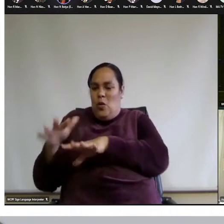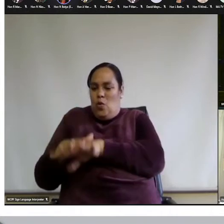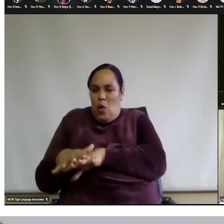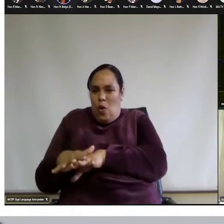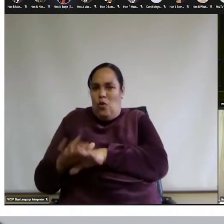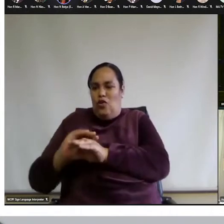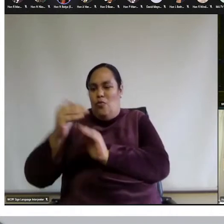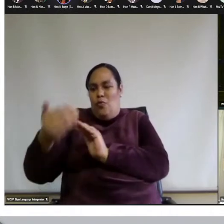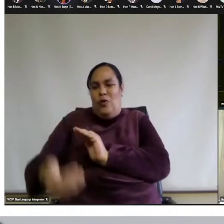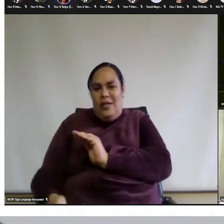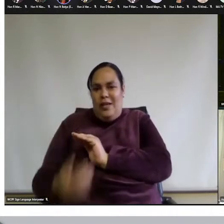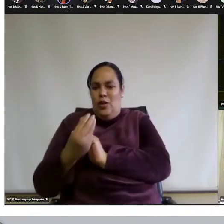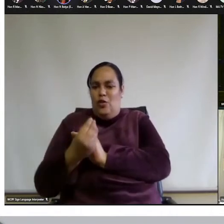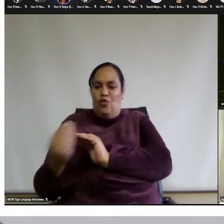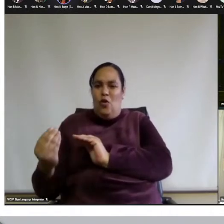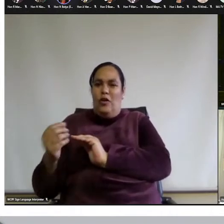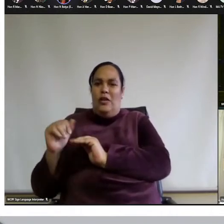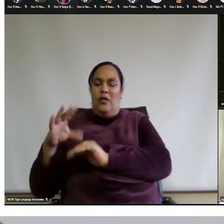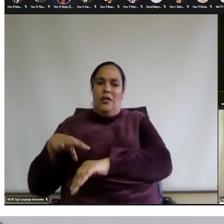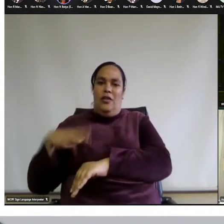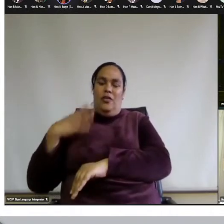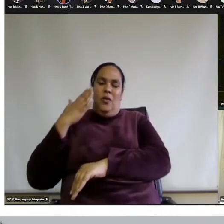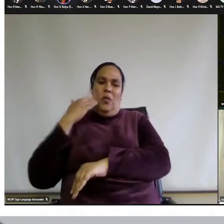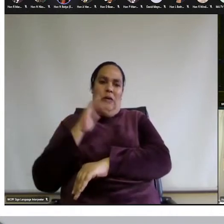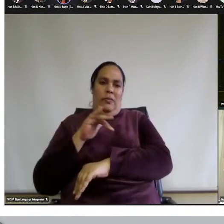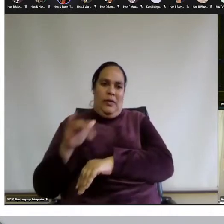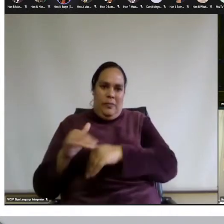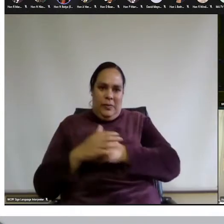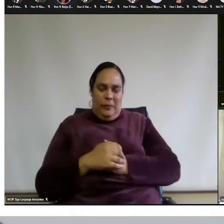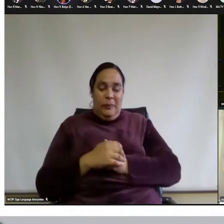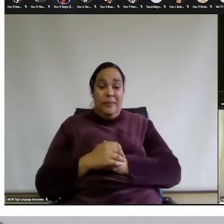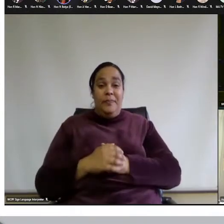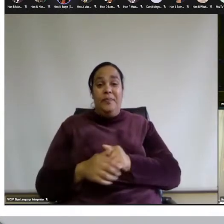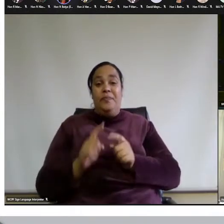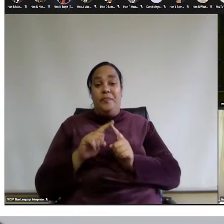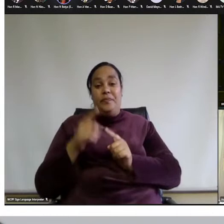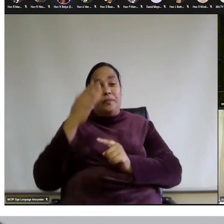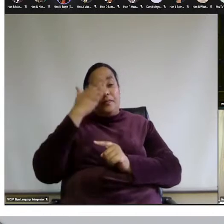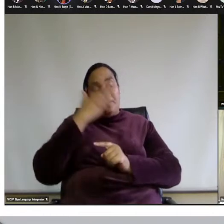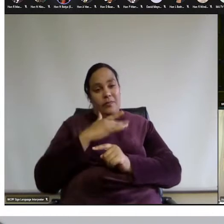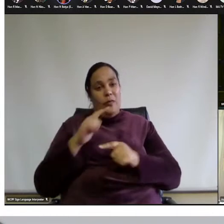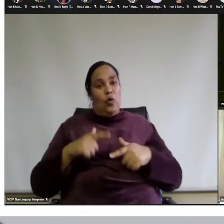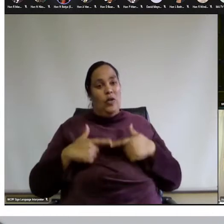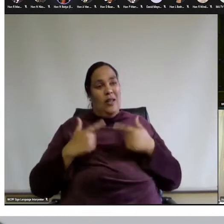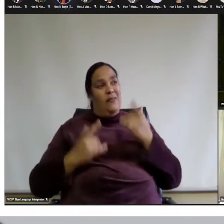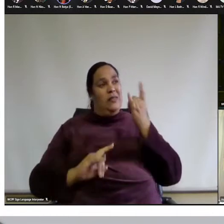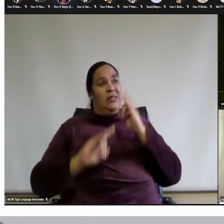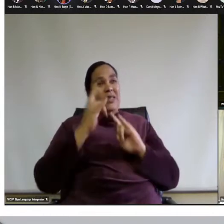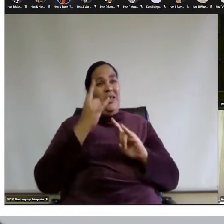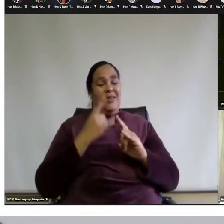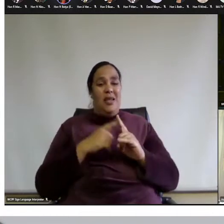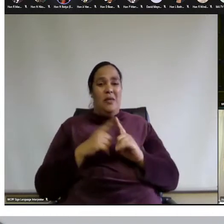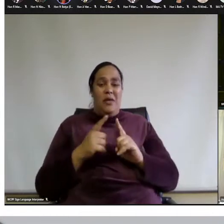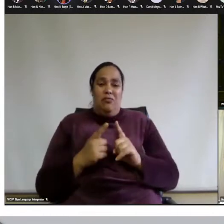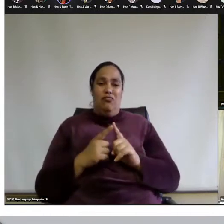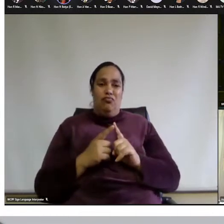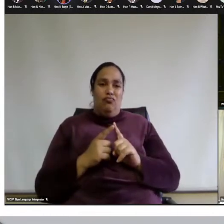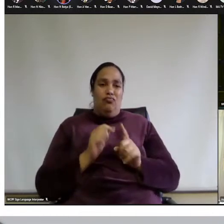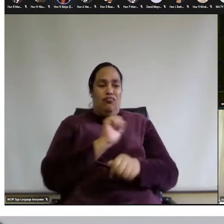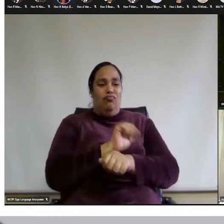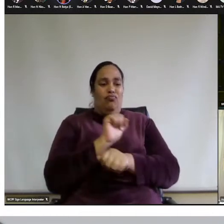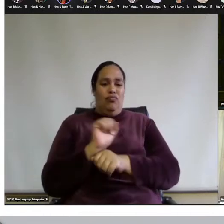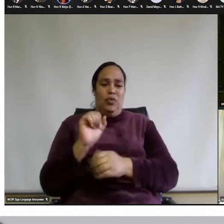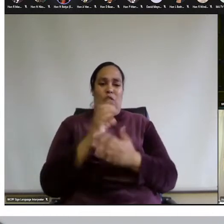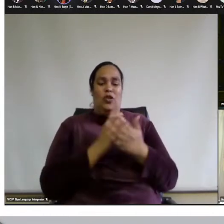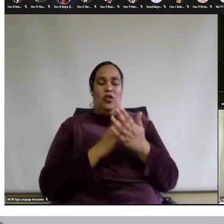protect children of the rich and the white people. It is so sad to live in a city which deliberately flaunt its constitutional